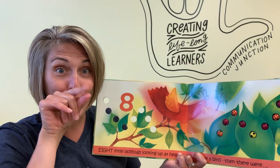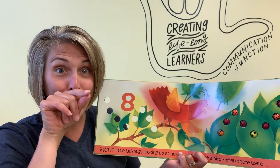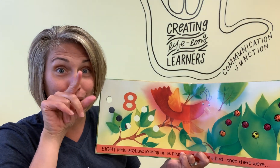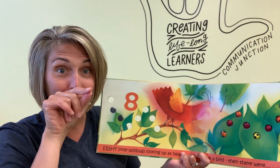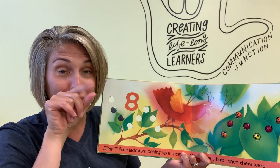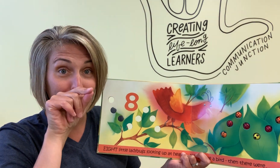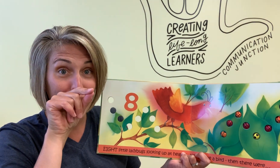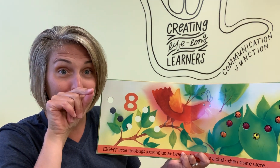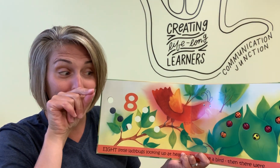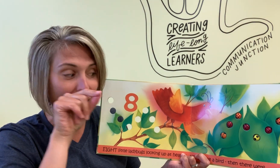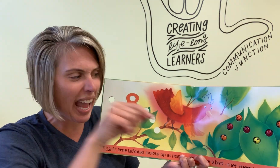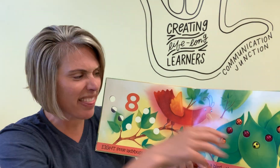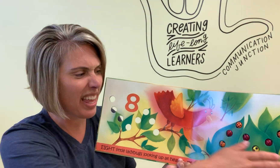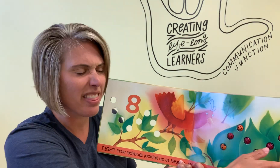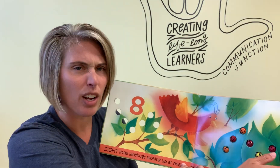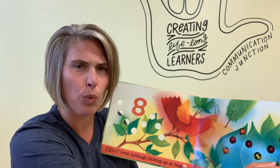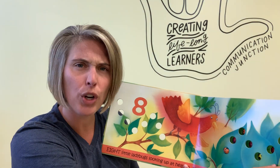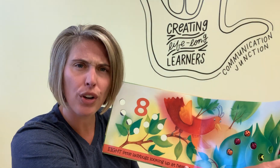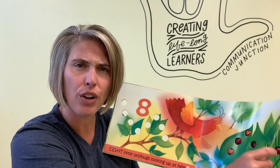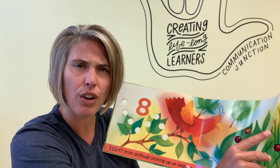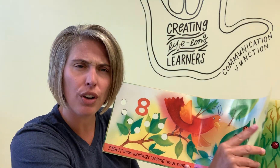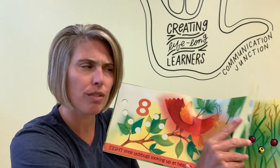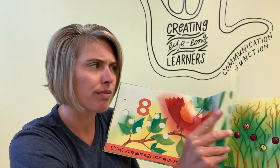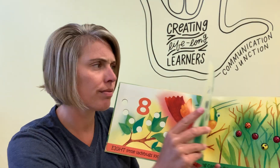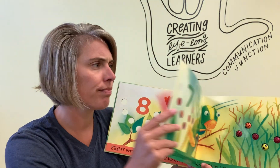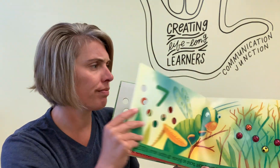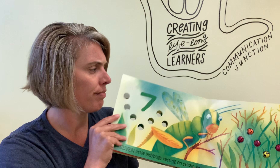bird. And then there were